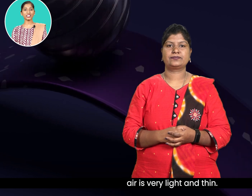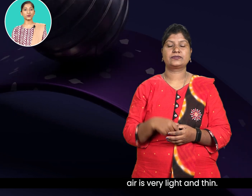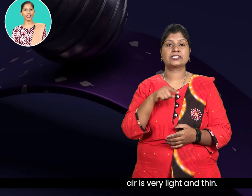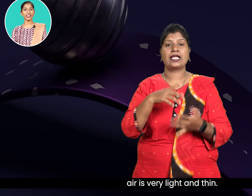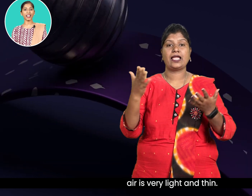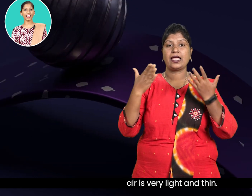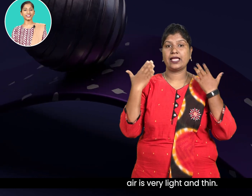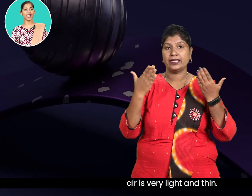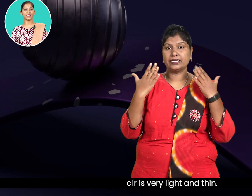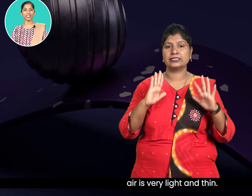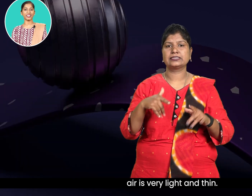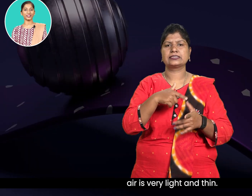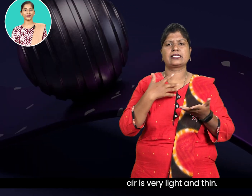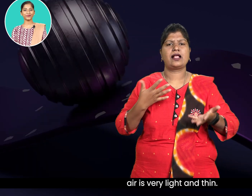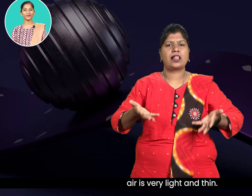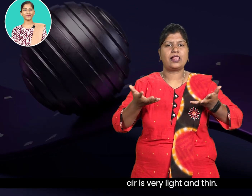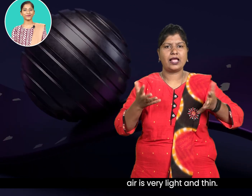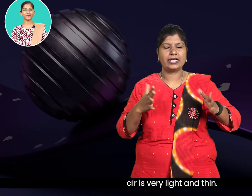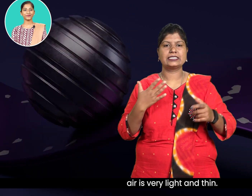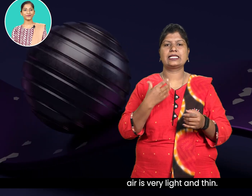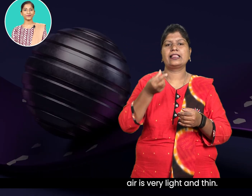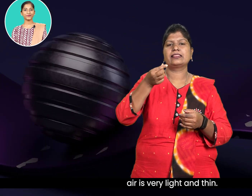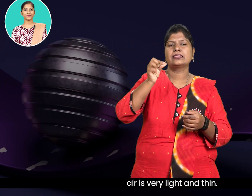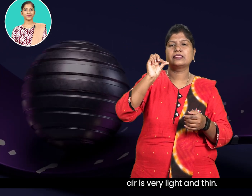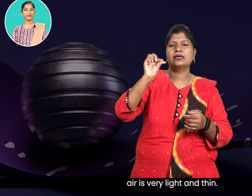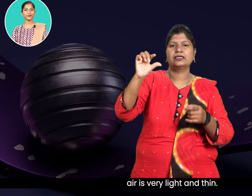Air is very light and thin,